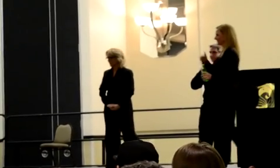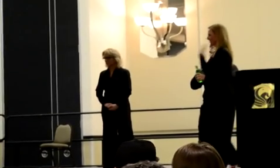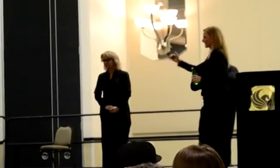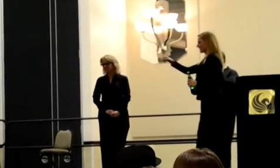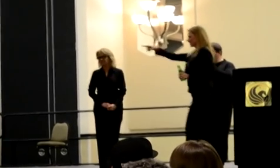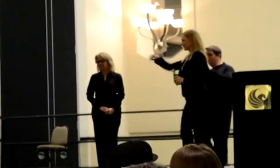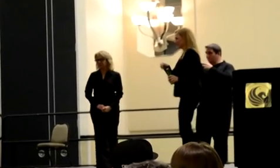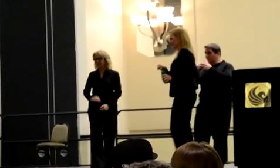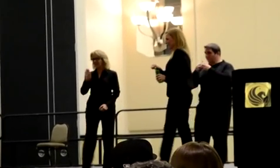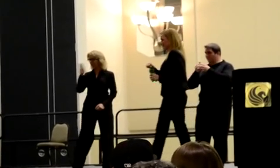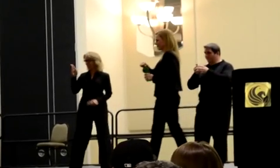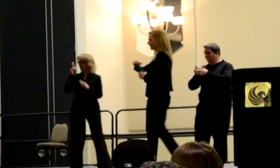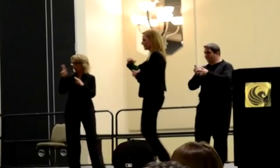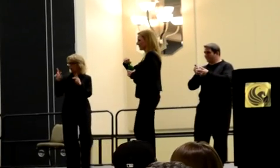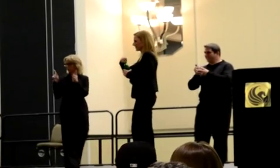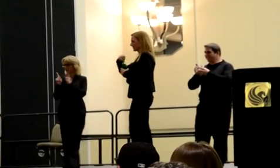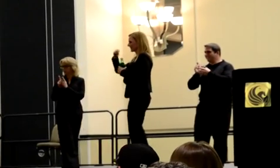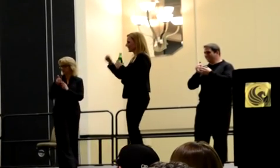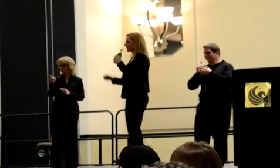Hi, it's an honor to meet you.